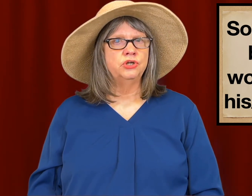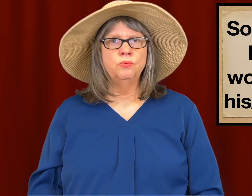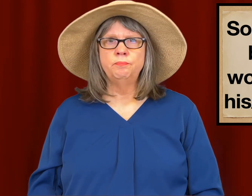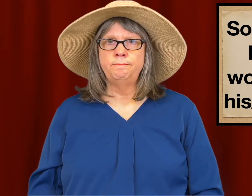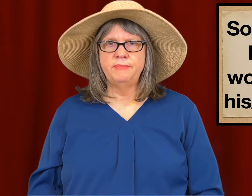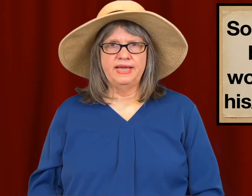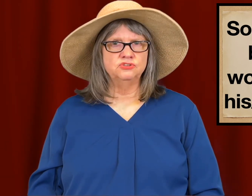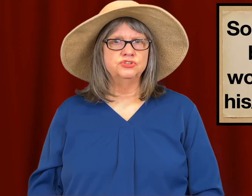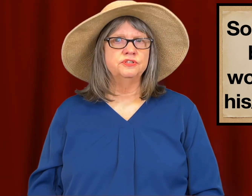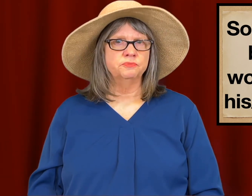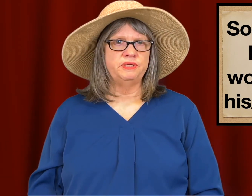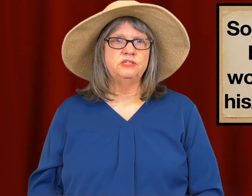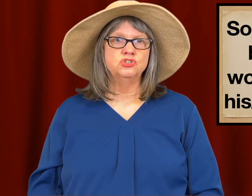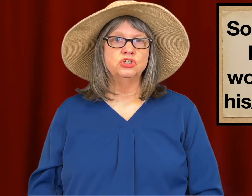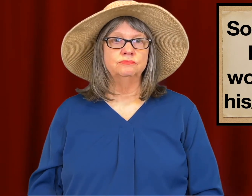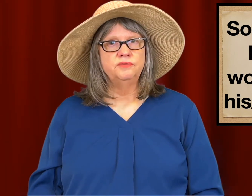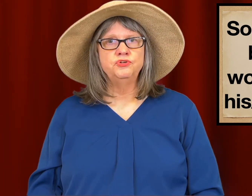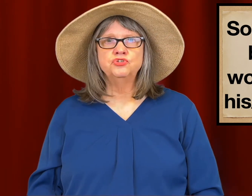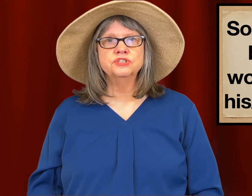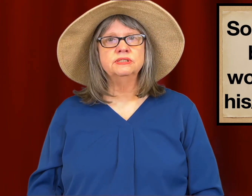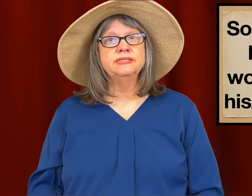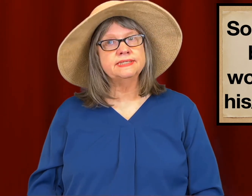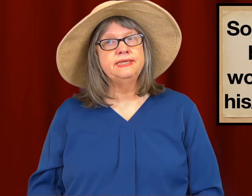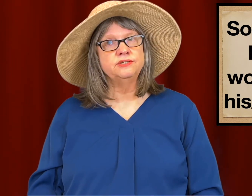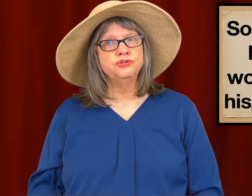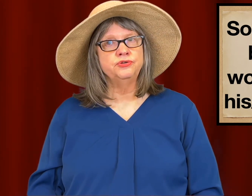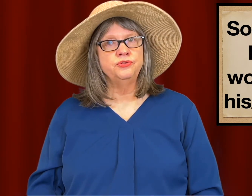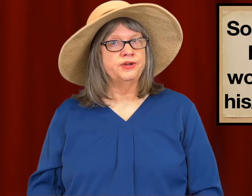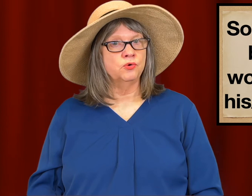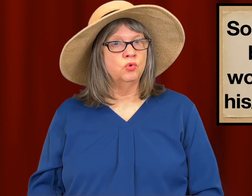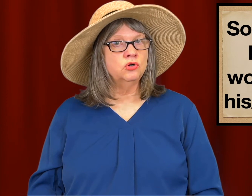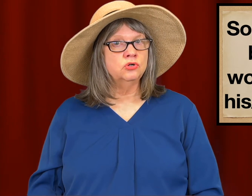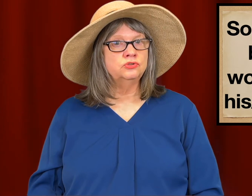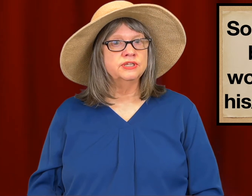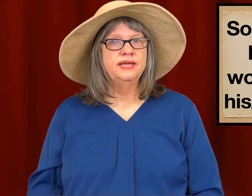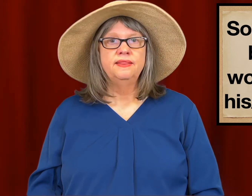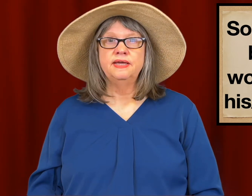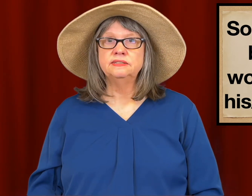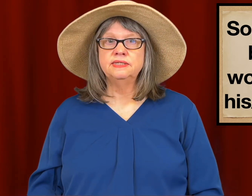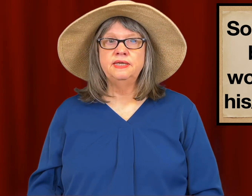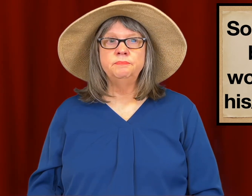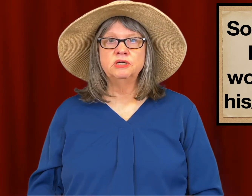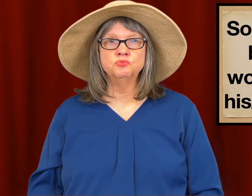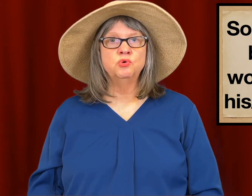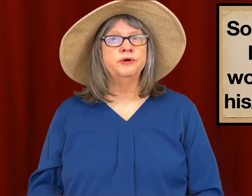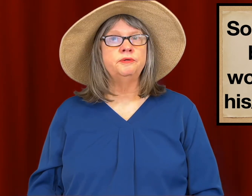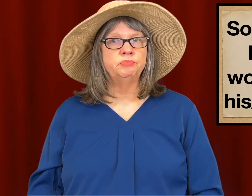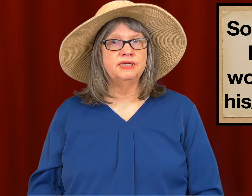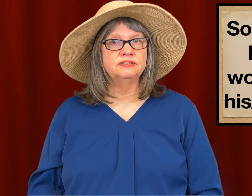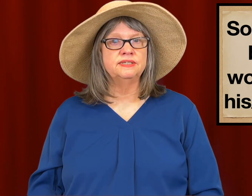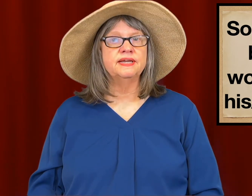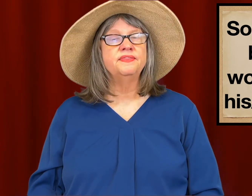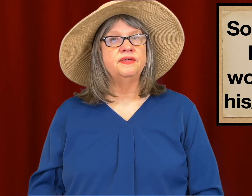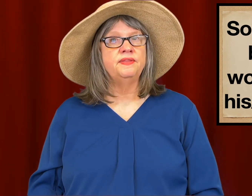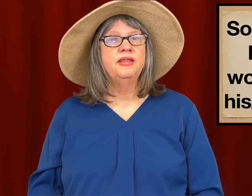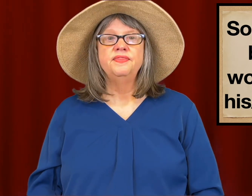don't match the speech. If you're just listening to their words, they seem much more unpleasant than